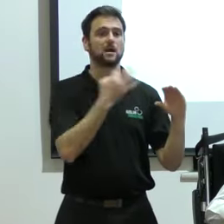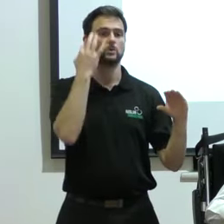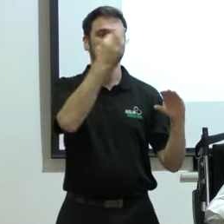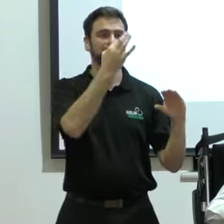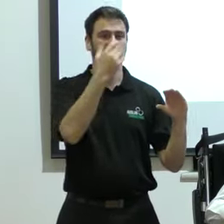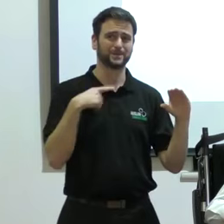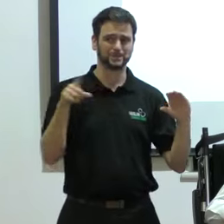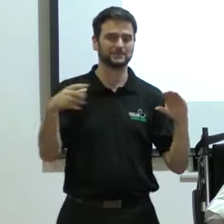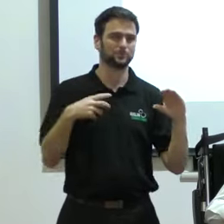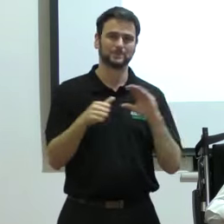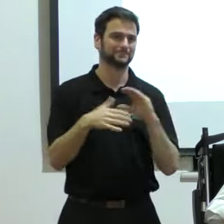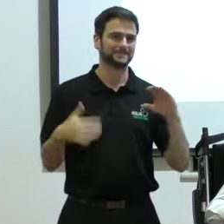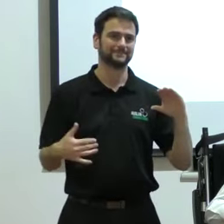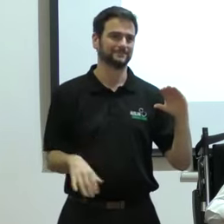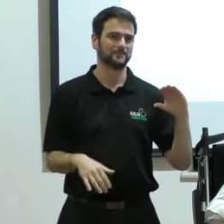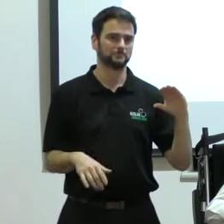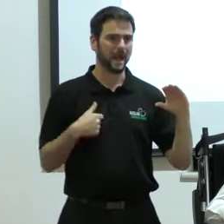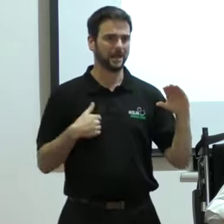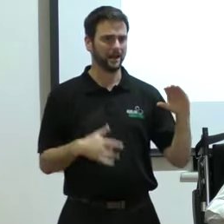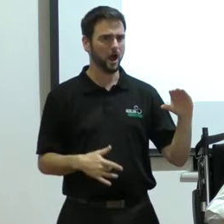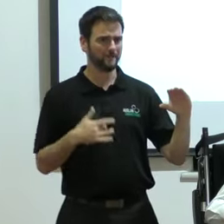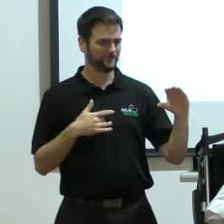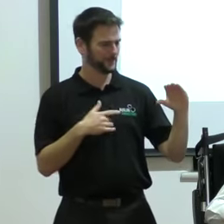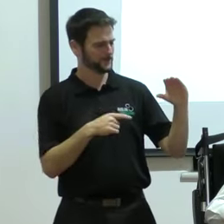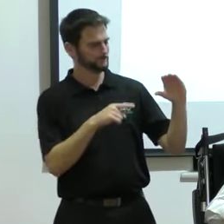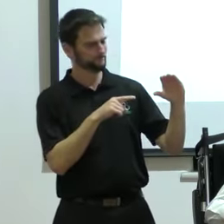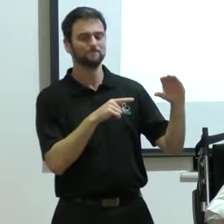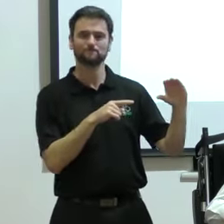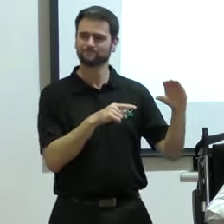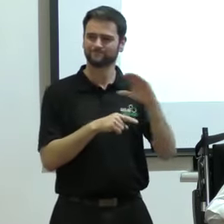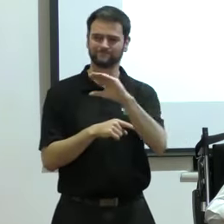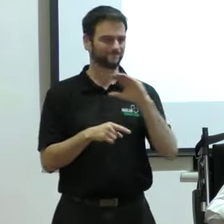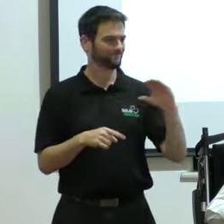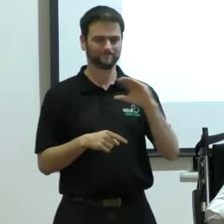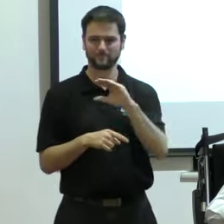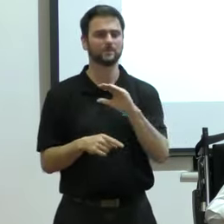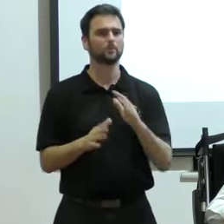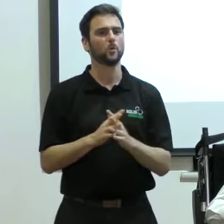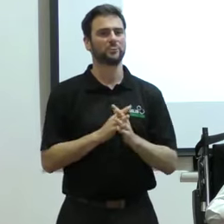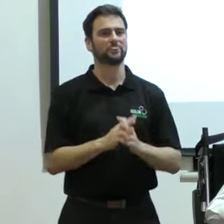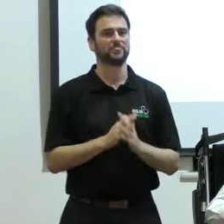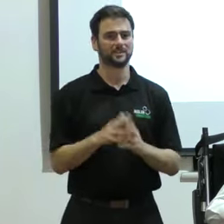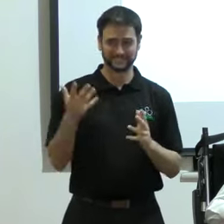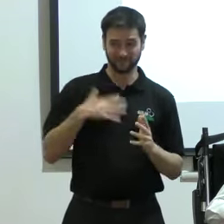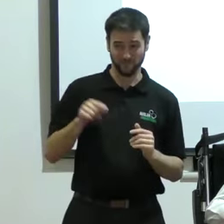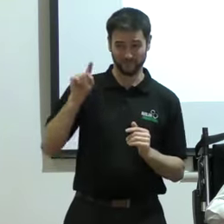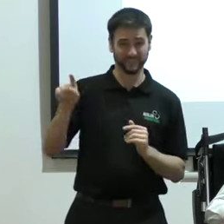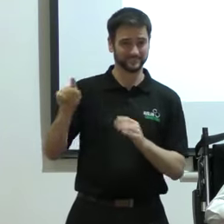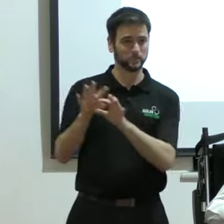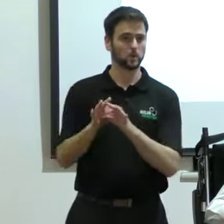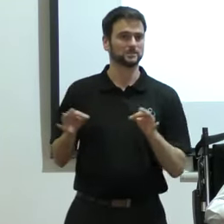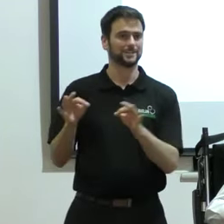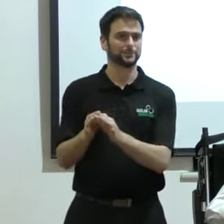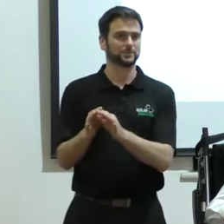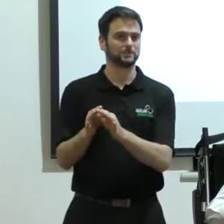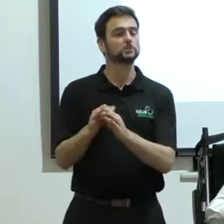that trade-off is worth it, then you can do that. So you're actually reducing your amount of purchasing power